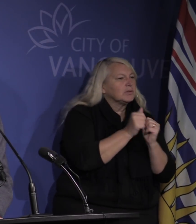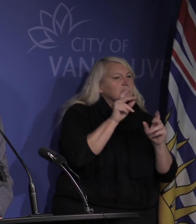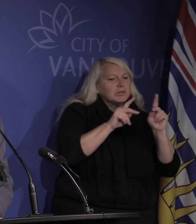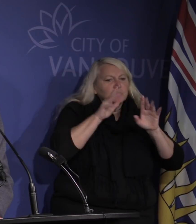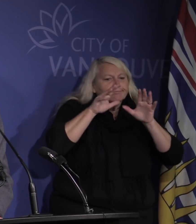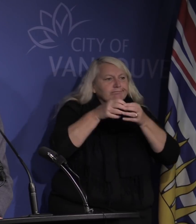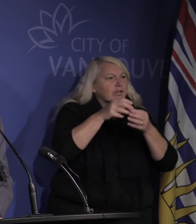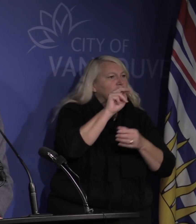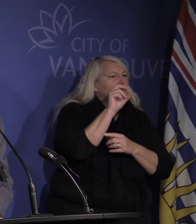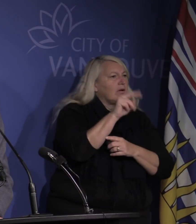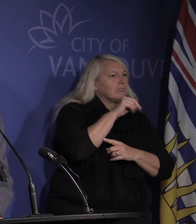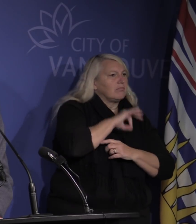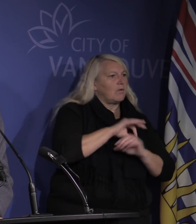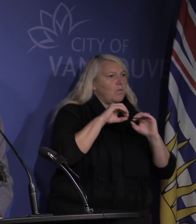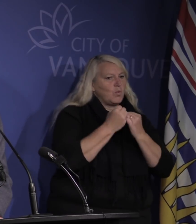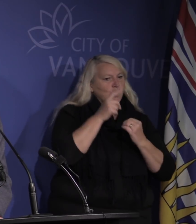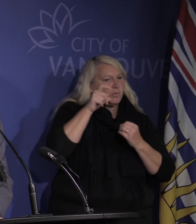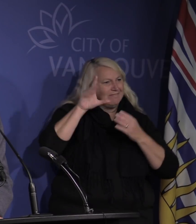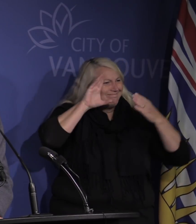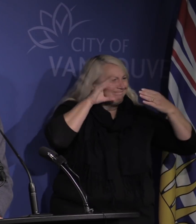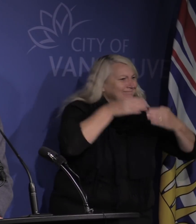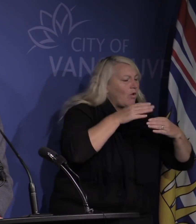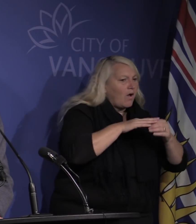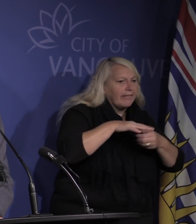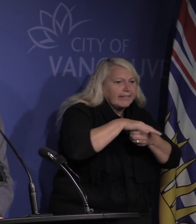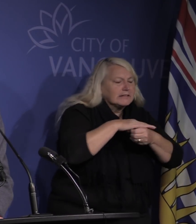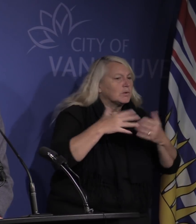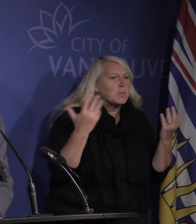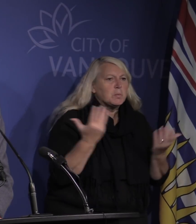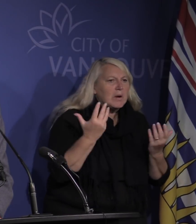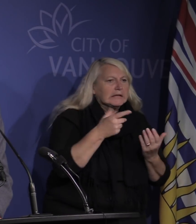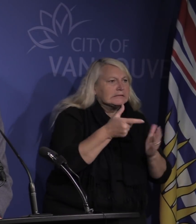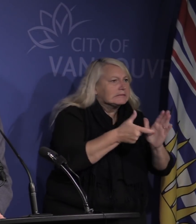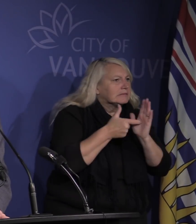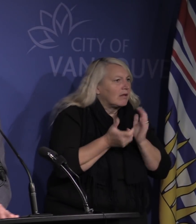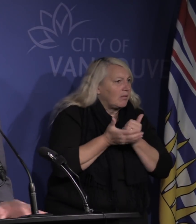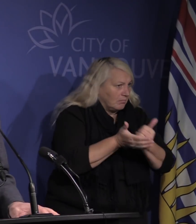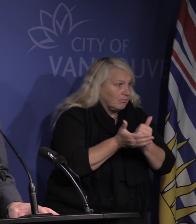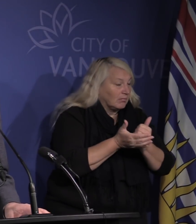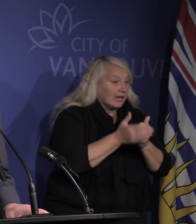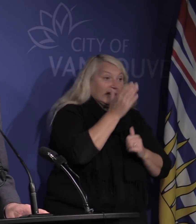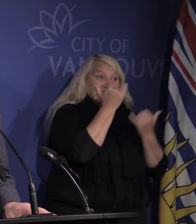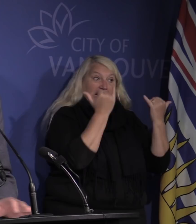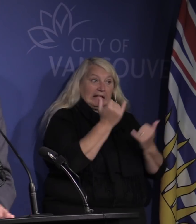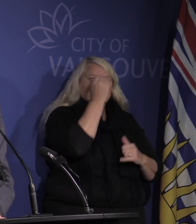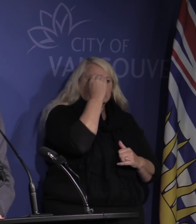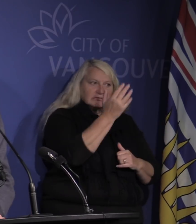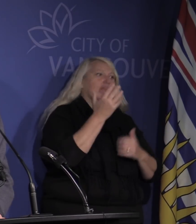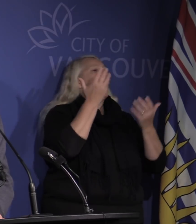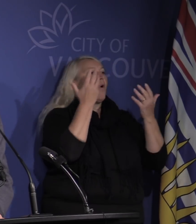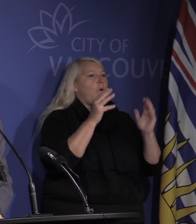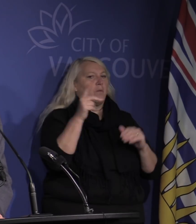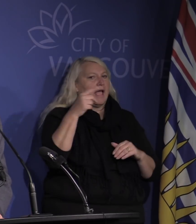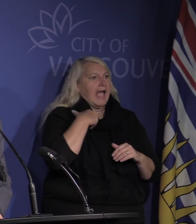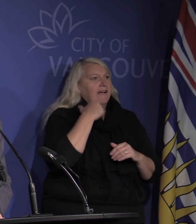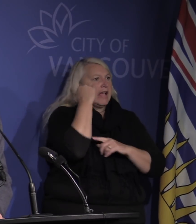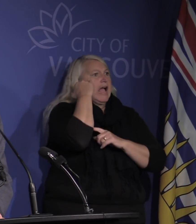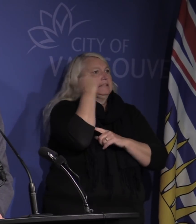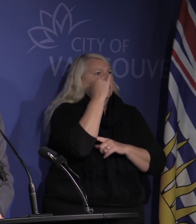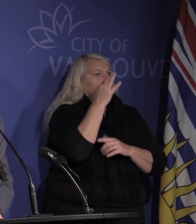providers who serve vulnerable populations to ask them what they need help with. We already have a strong sense of what the main items